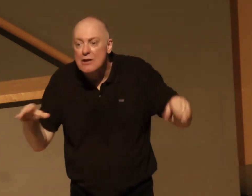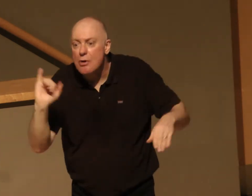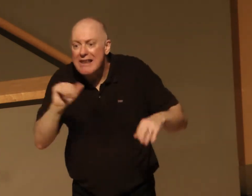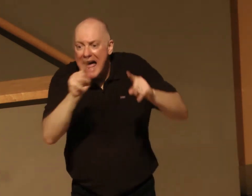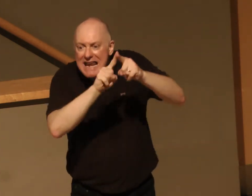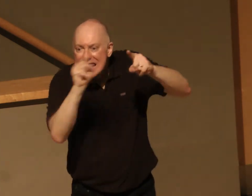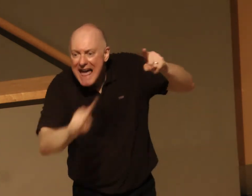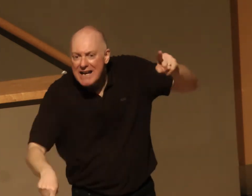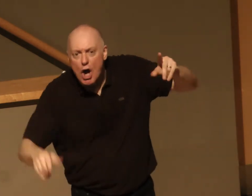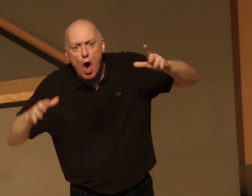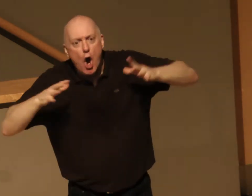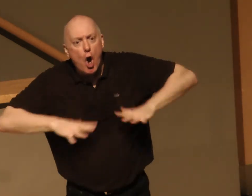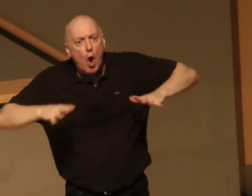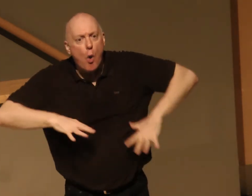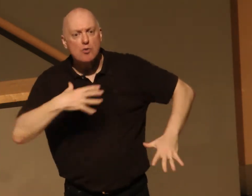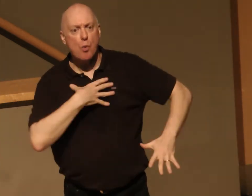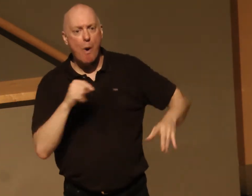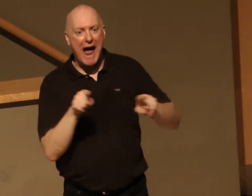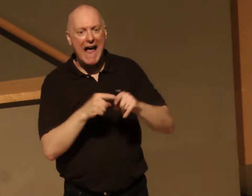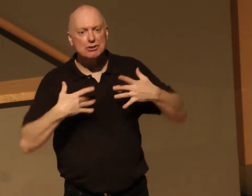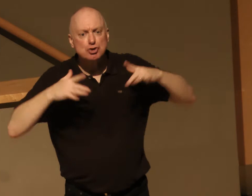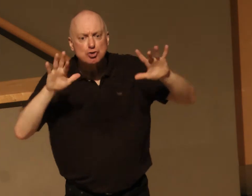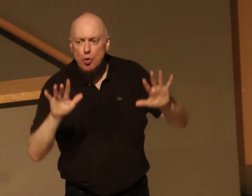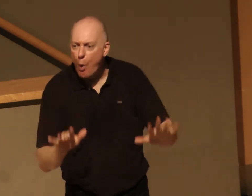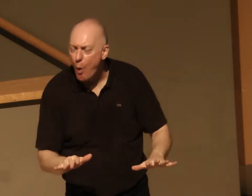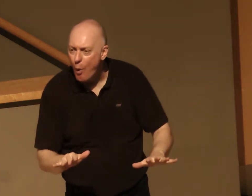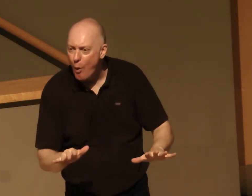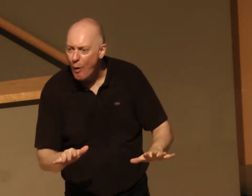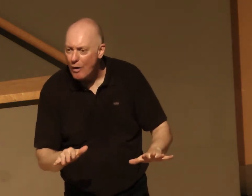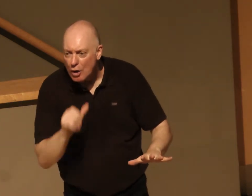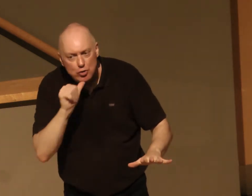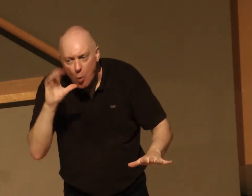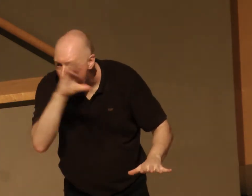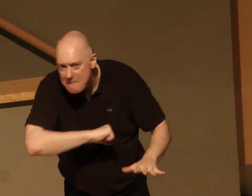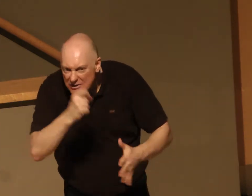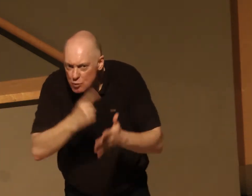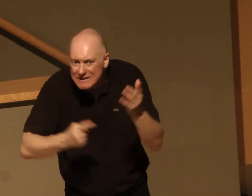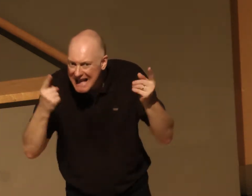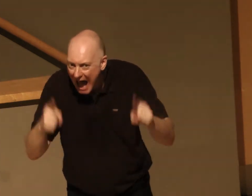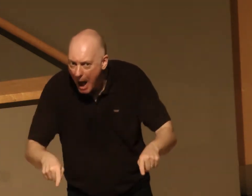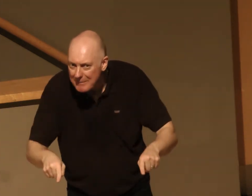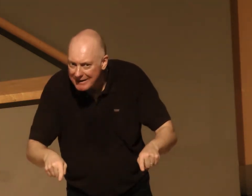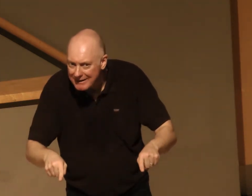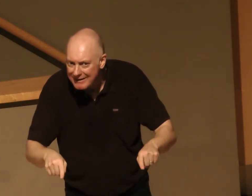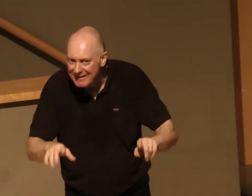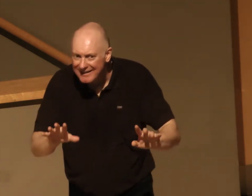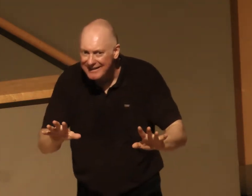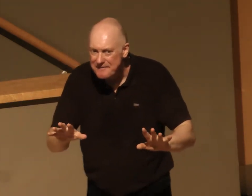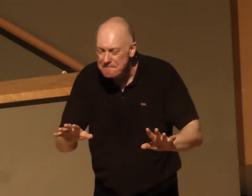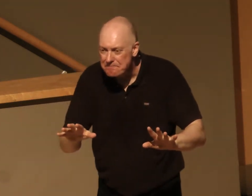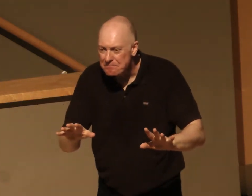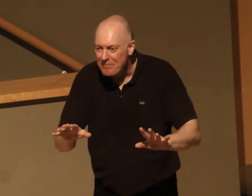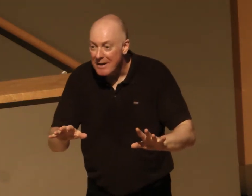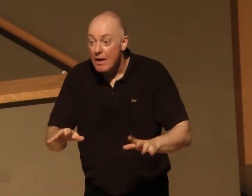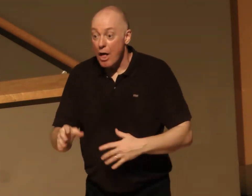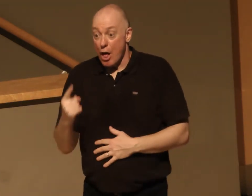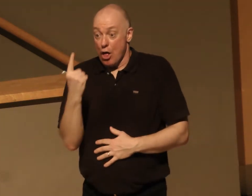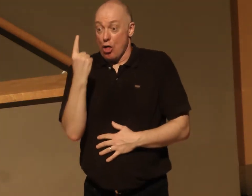and his clothes white as snow. We can't miss what's happening here in this moment. The one who is shaking